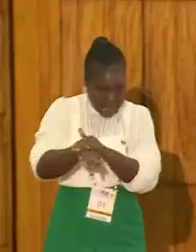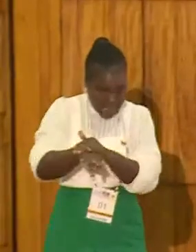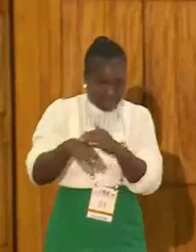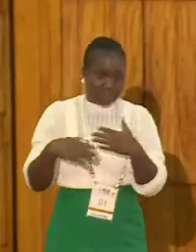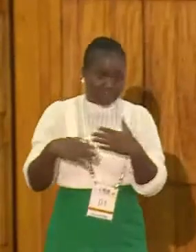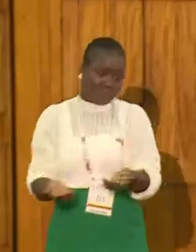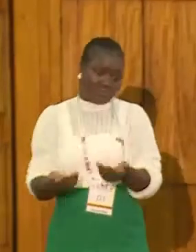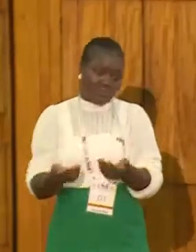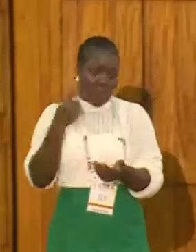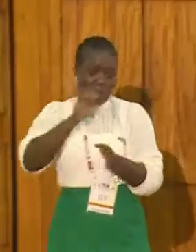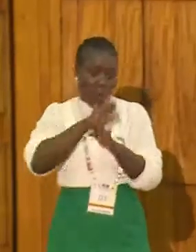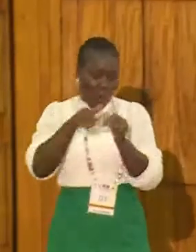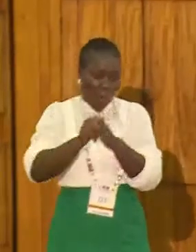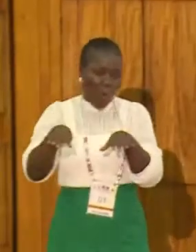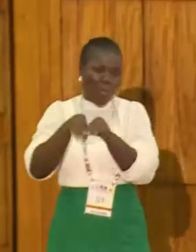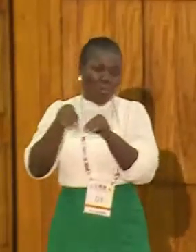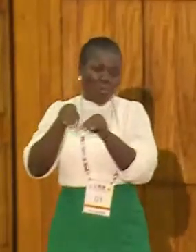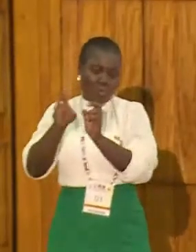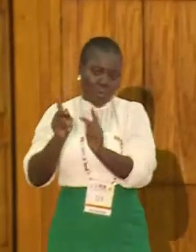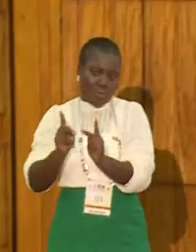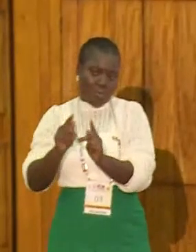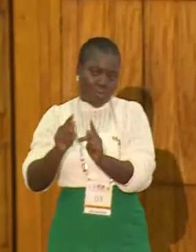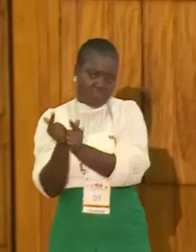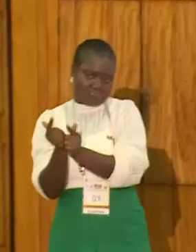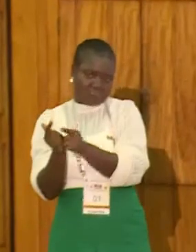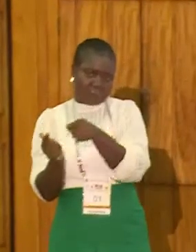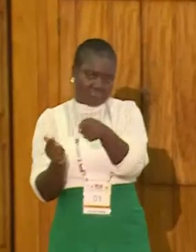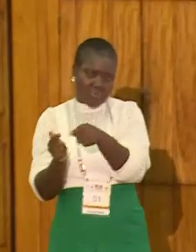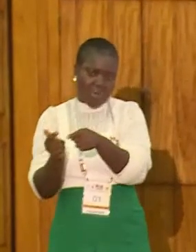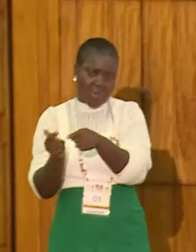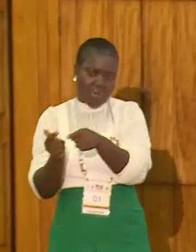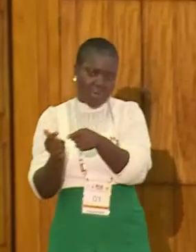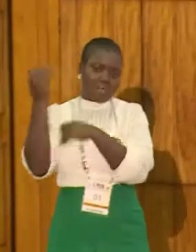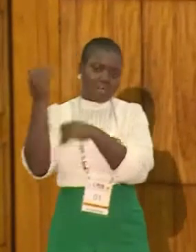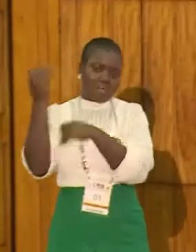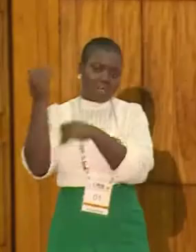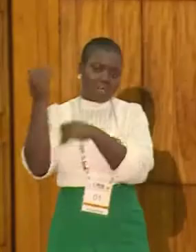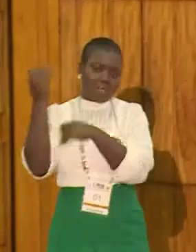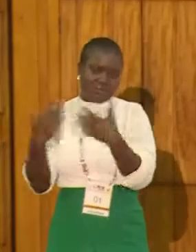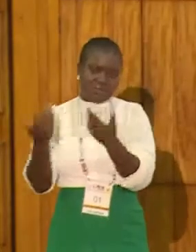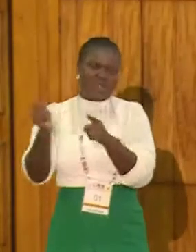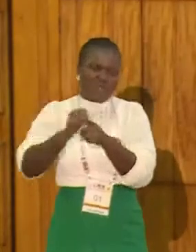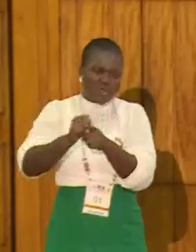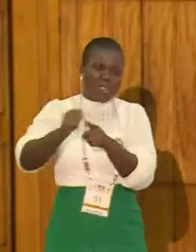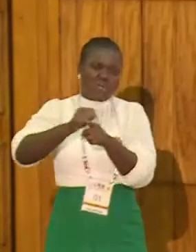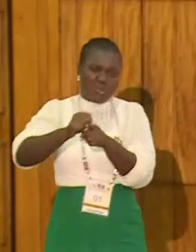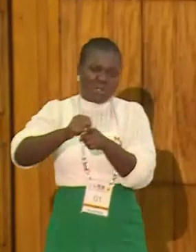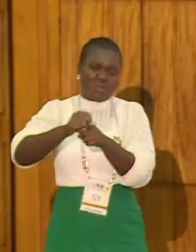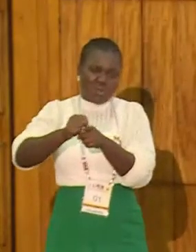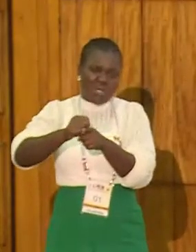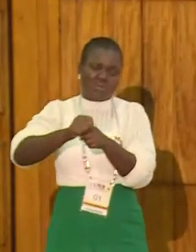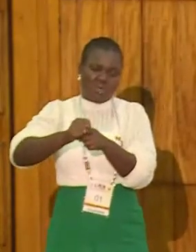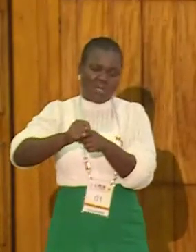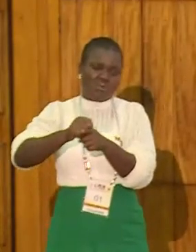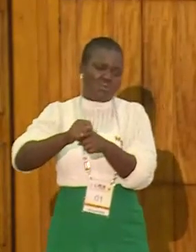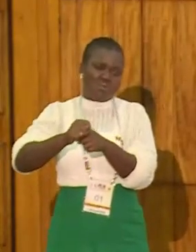LGBTQI individuals. So we do, because we know that over the years, for so many years, there's been training of healthcare workers back to